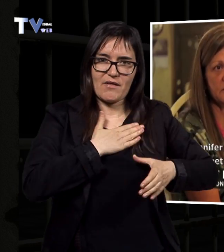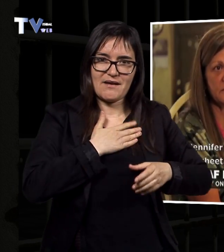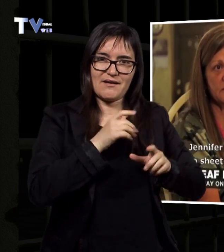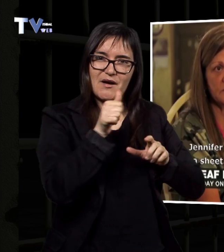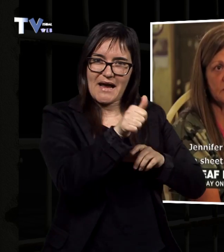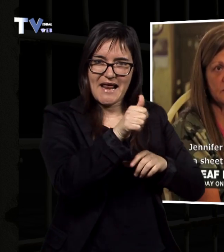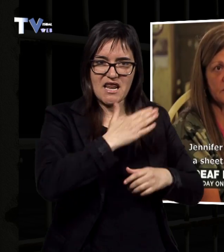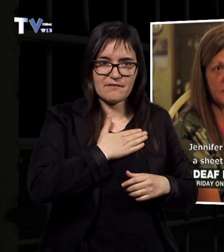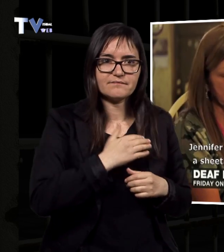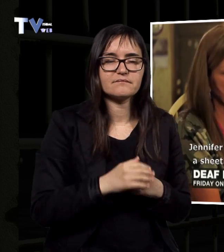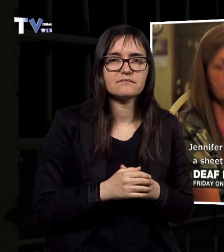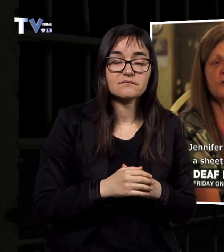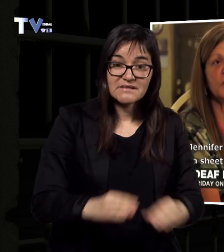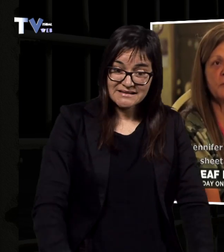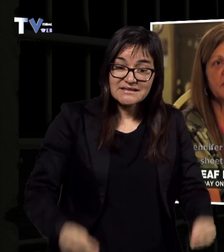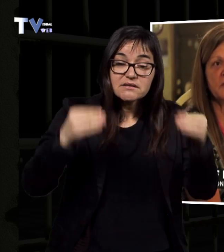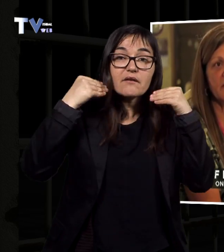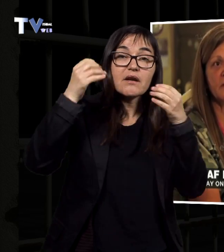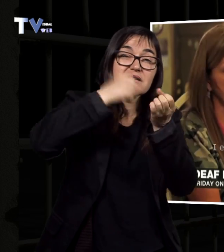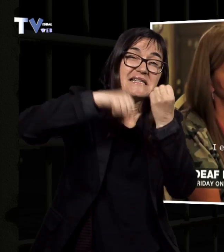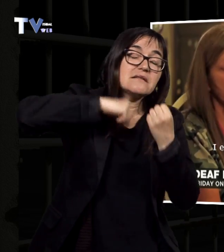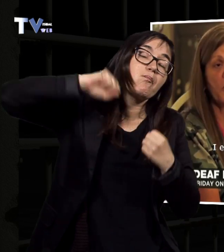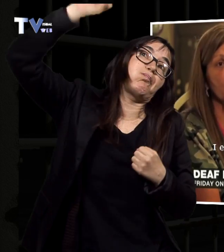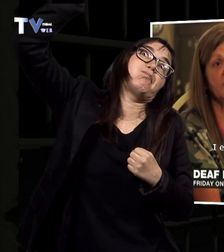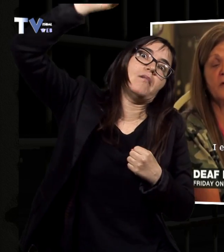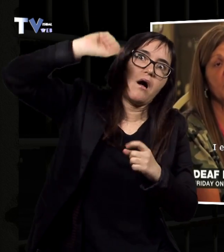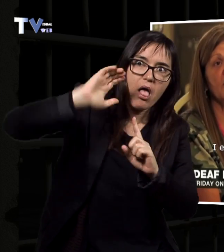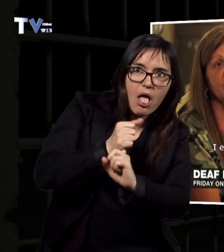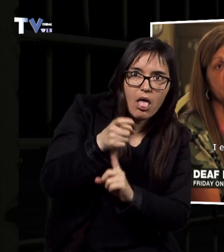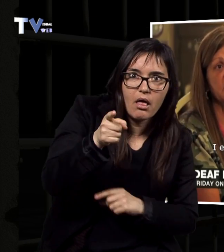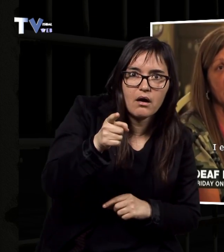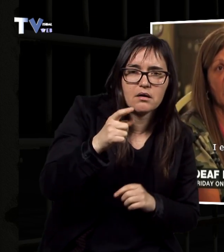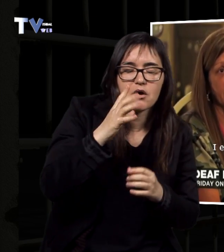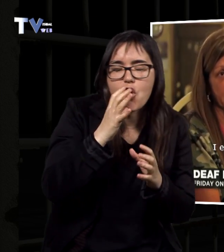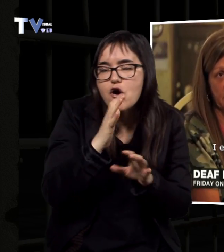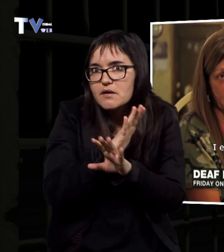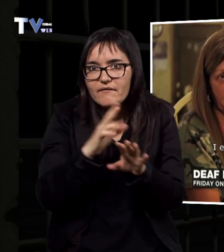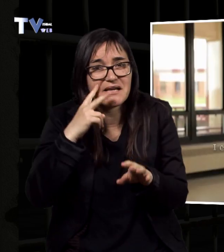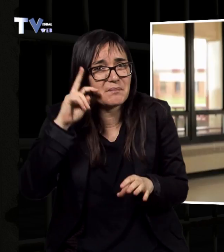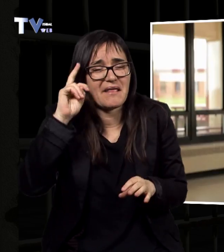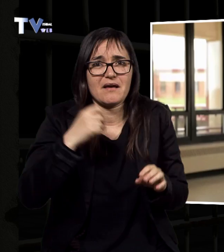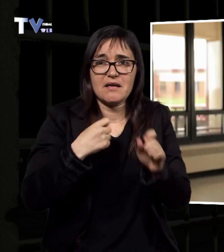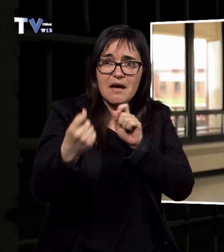sheet. It was the most horrible experience the most horrid phone call I've ever received in my life.